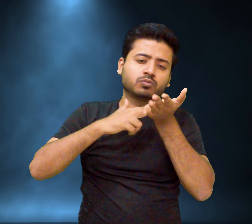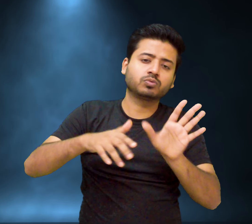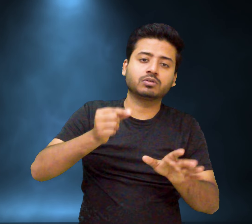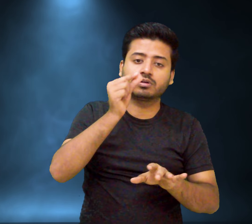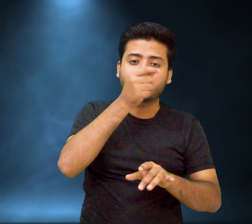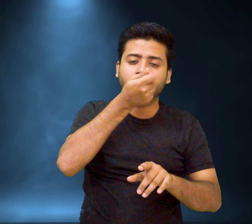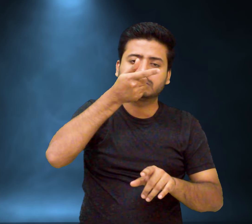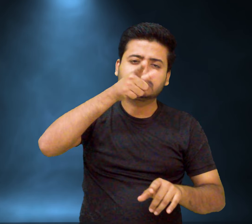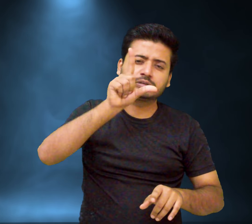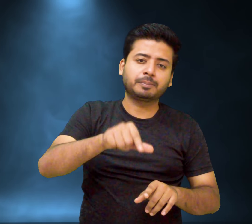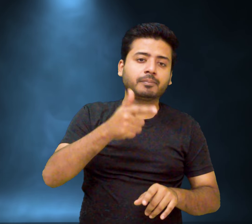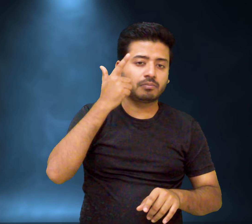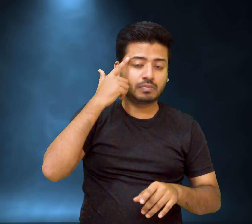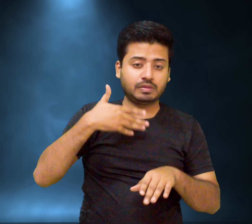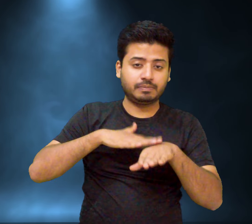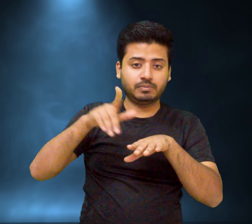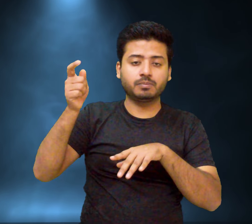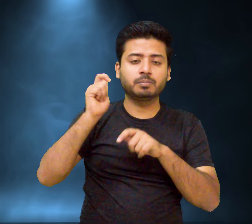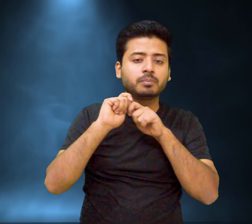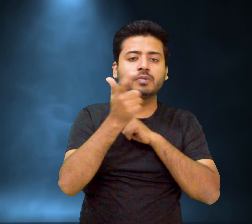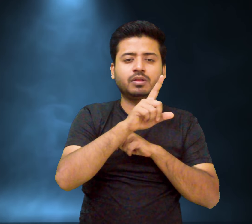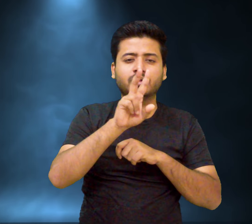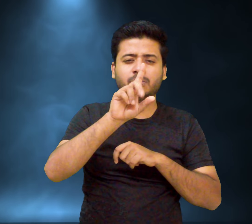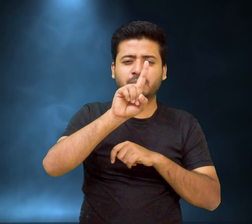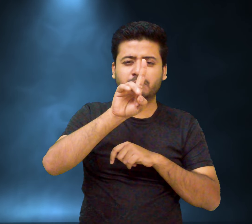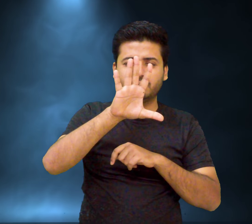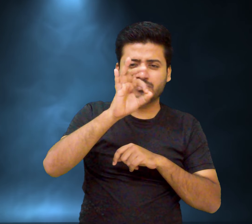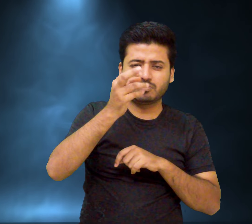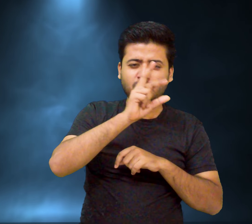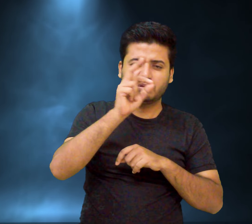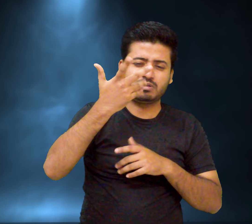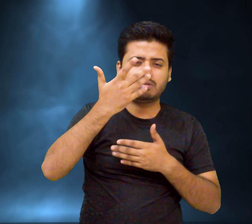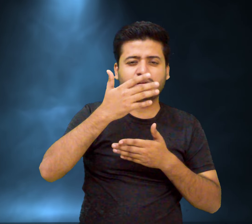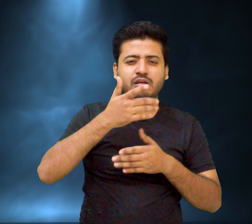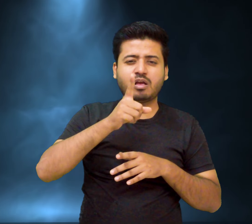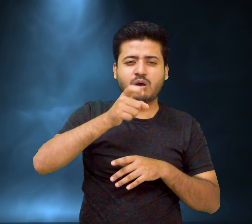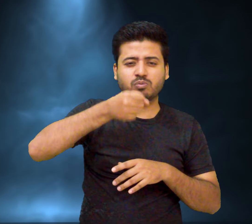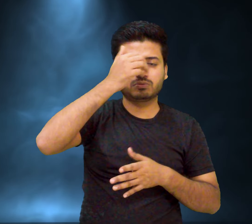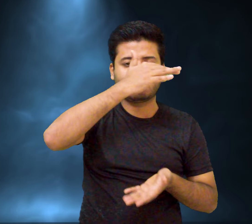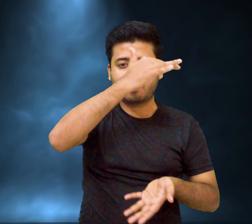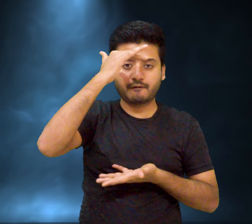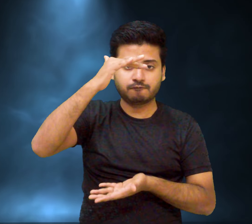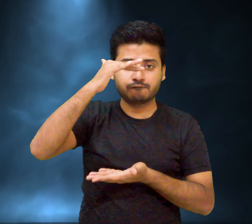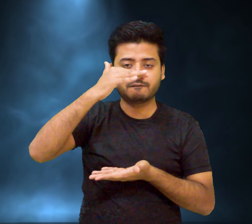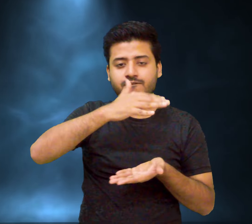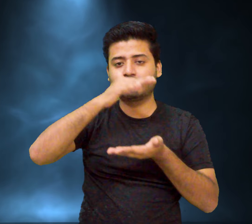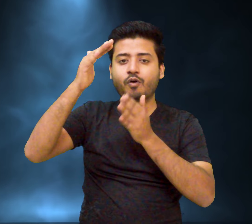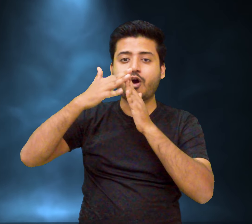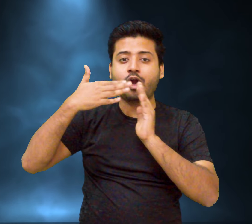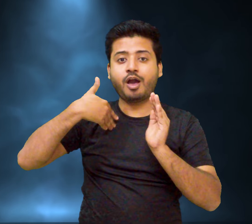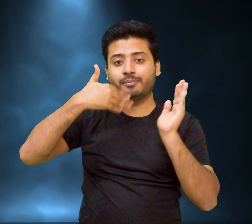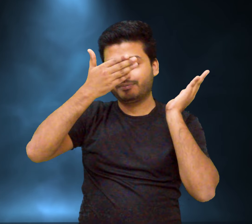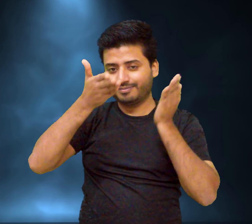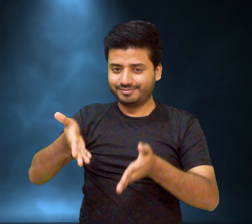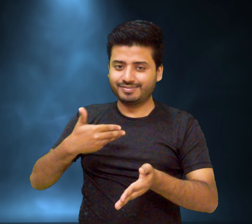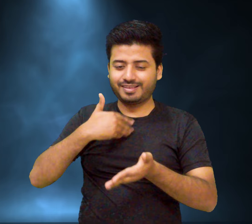these benefits range from enhancing nutrient absorption to fighting inflammation and supporting brain function. Boosts